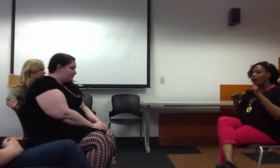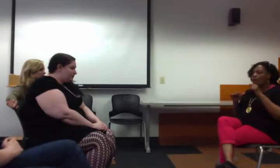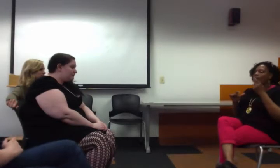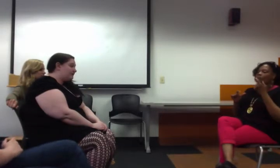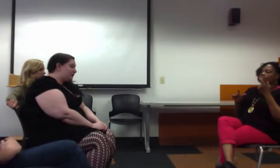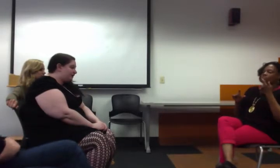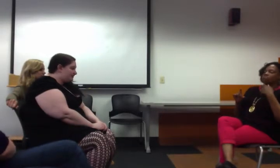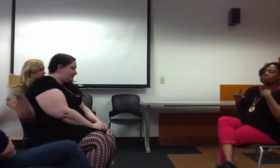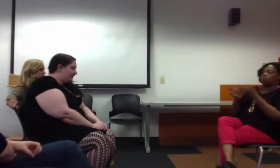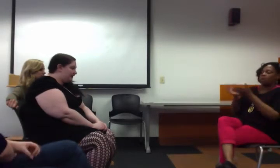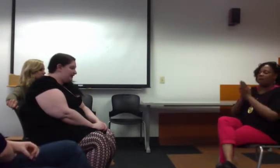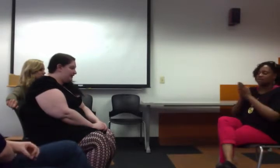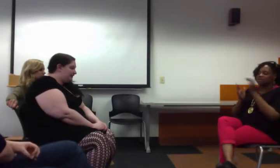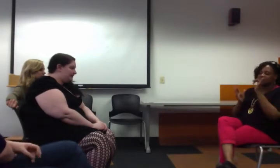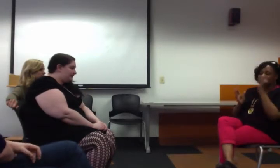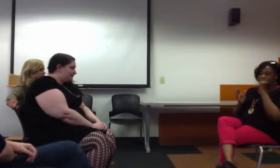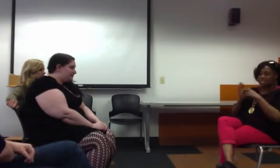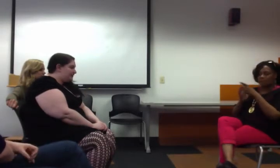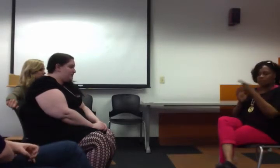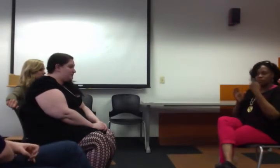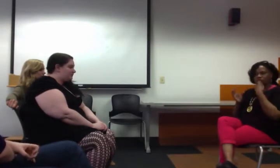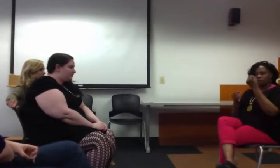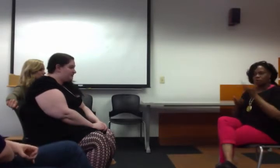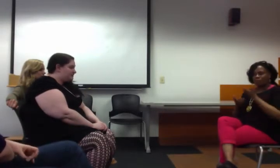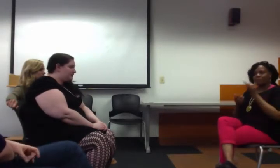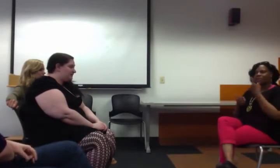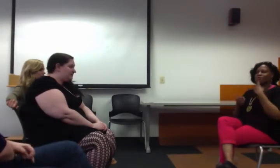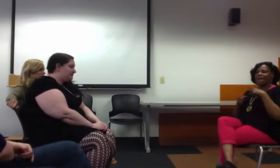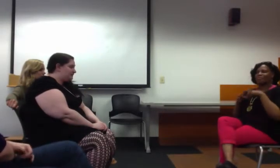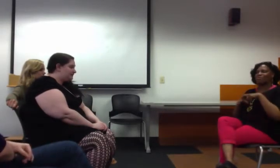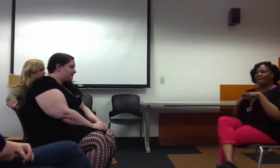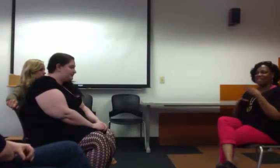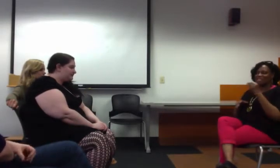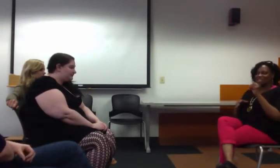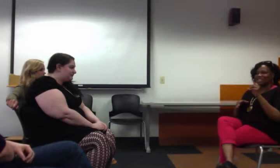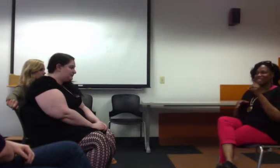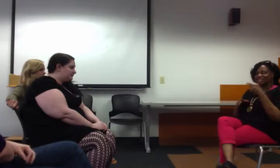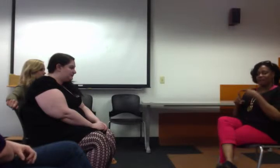You've got to market the play, and then you have to request somebody.